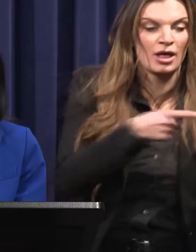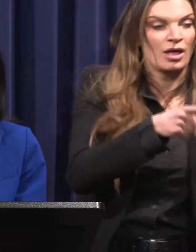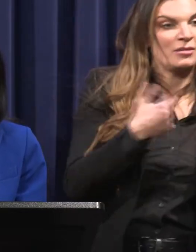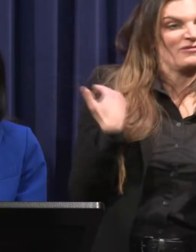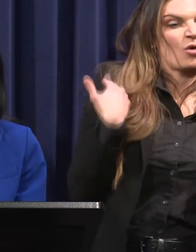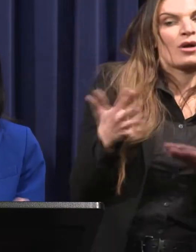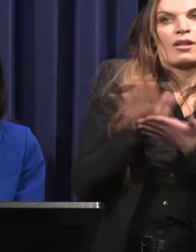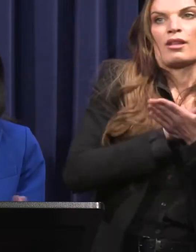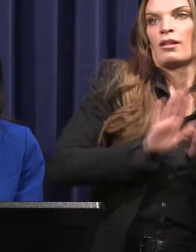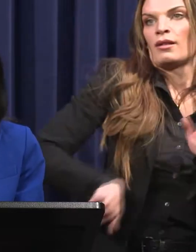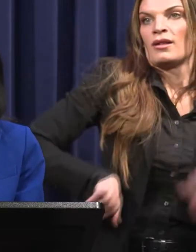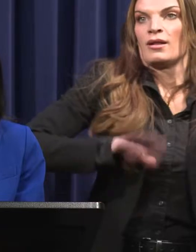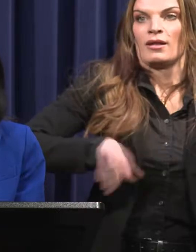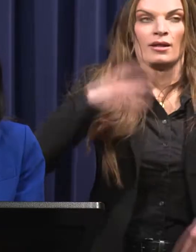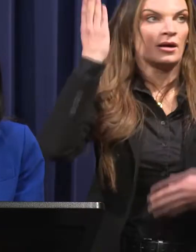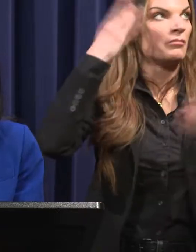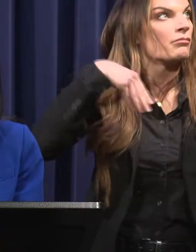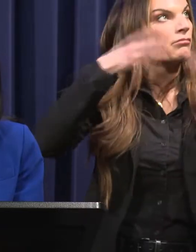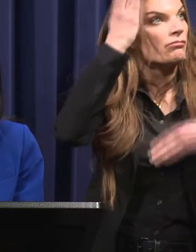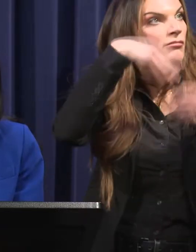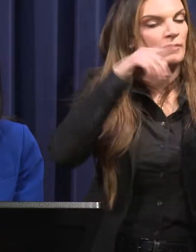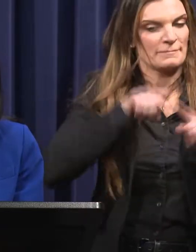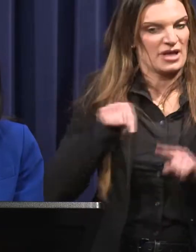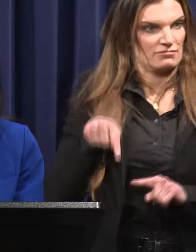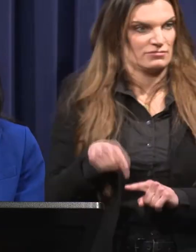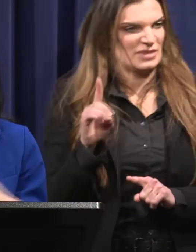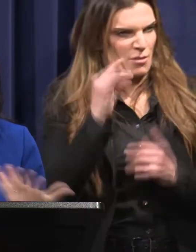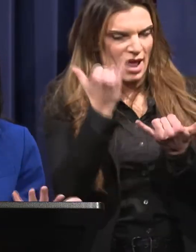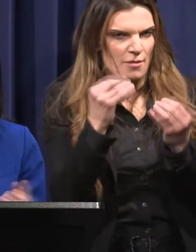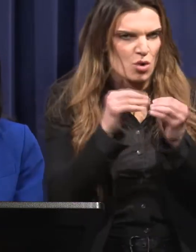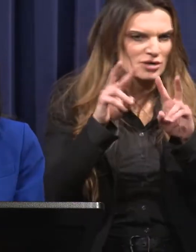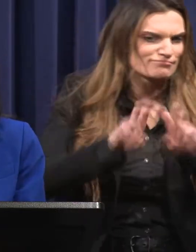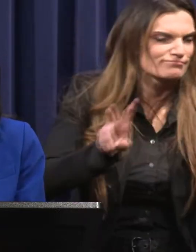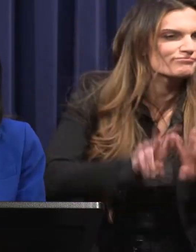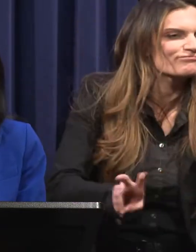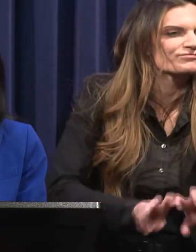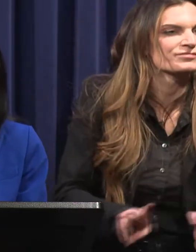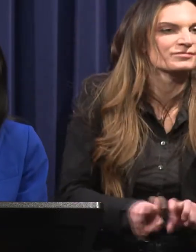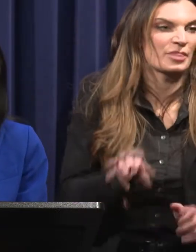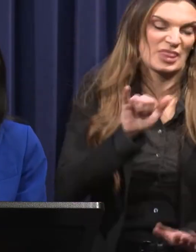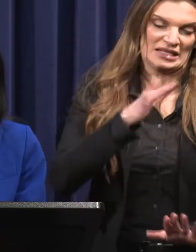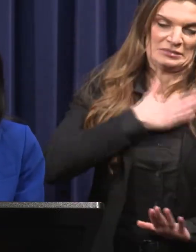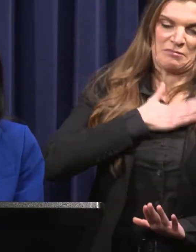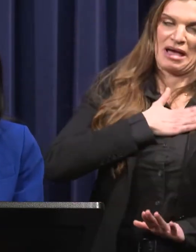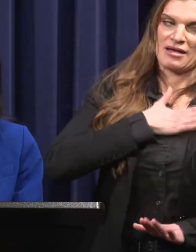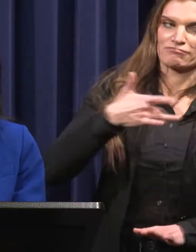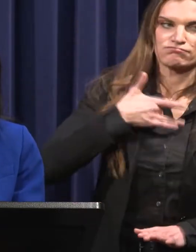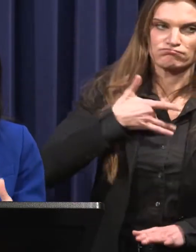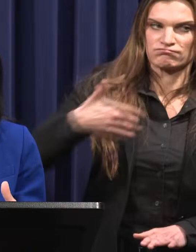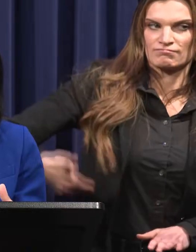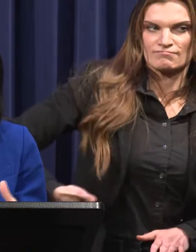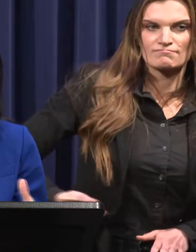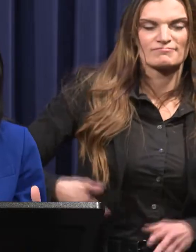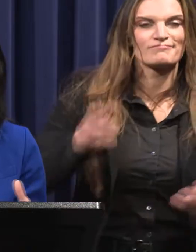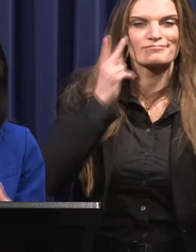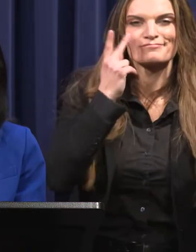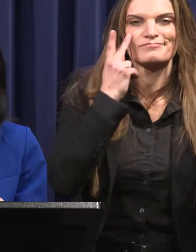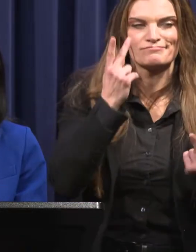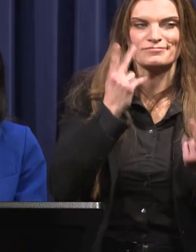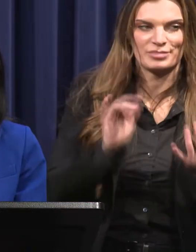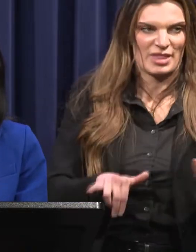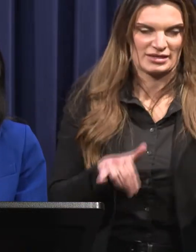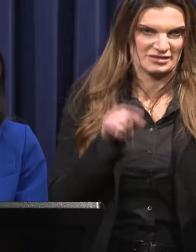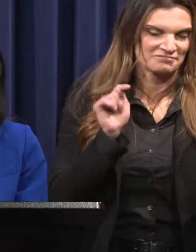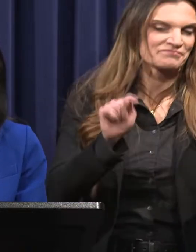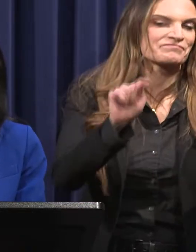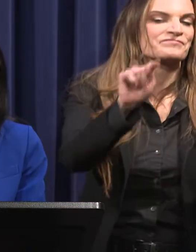the law, you'll see the same exact thing. But that's, I think, my suspicion as to why what we've seen is mostly